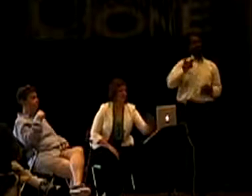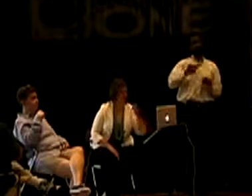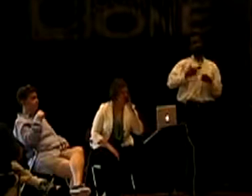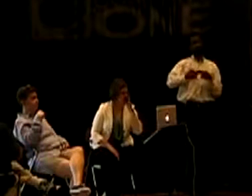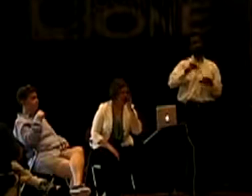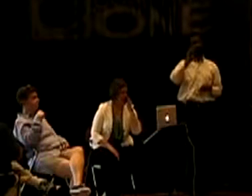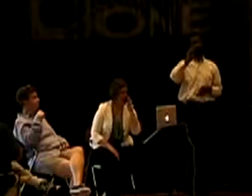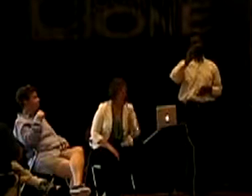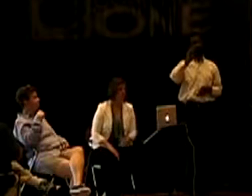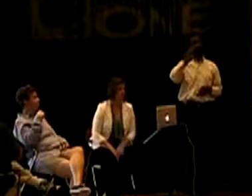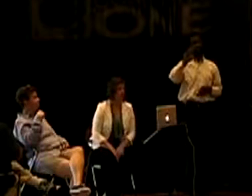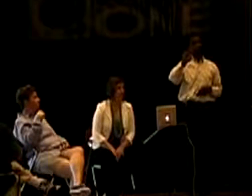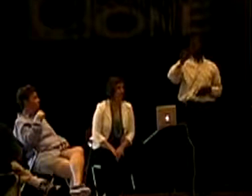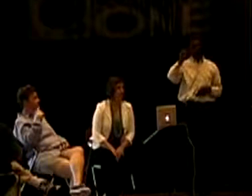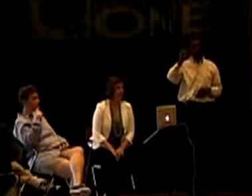My name is Evelyn.